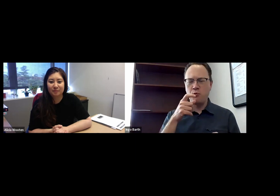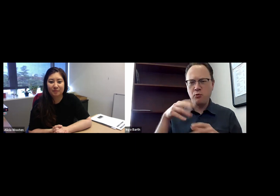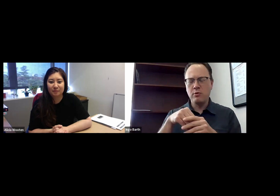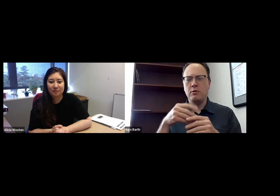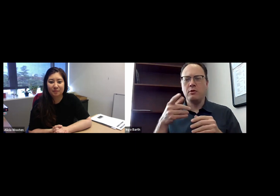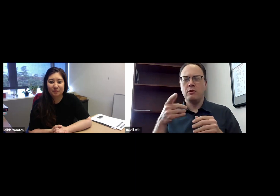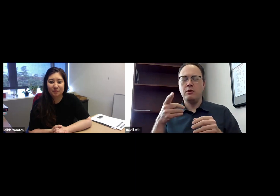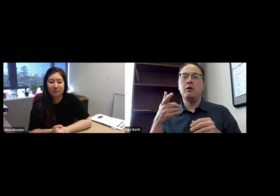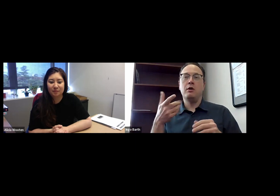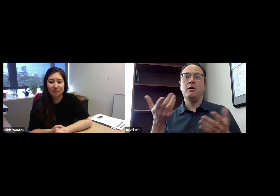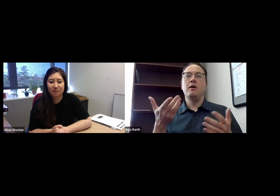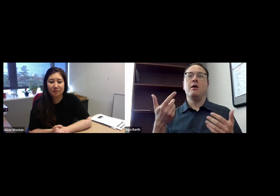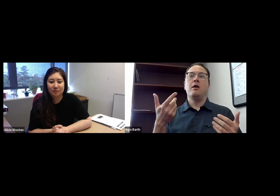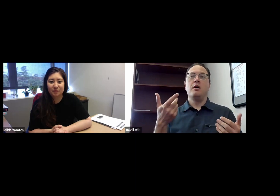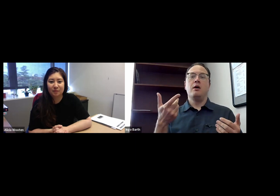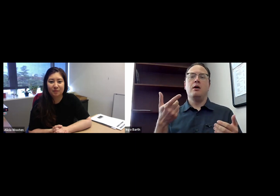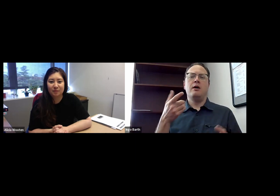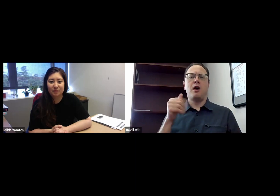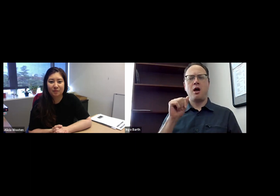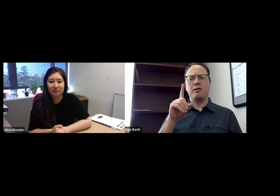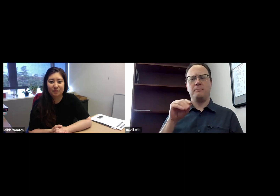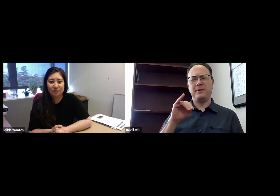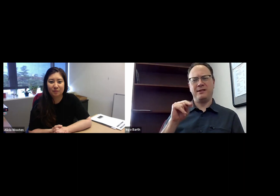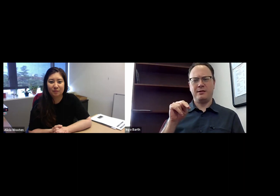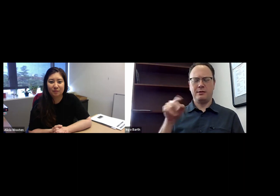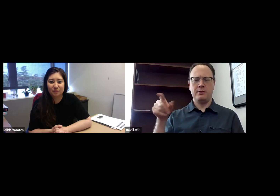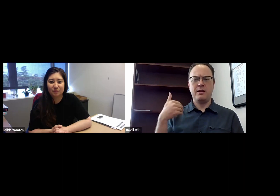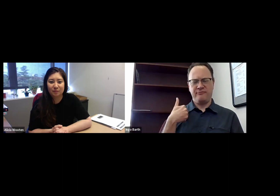Okay, before we start, let's talk a little bit about how we're going to do Zoom.